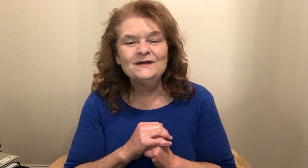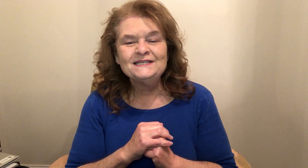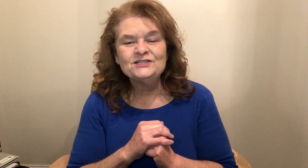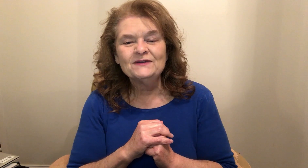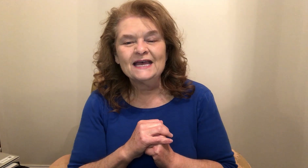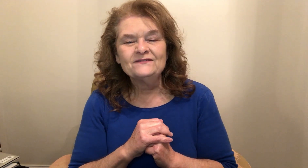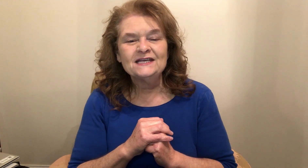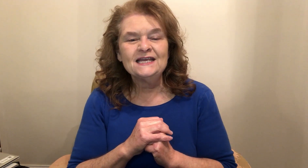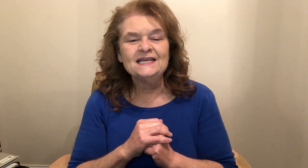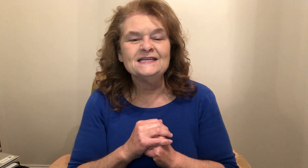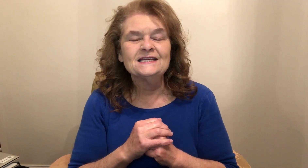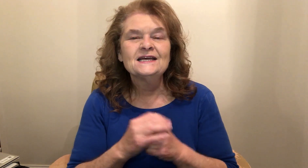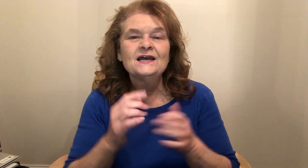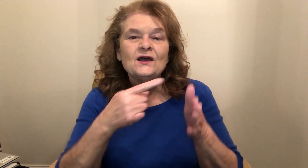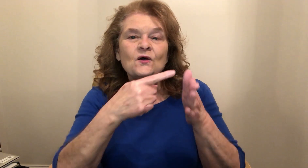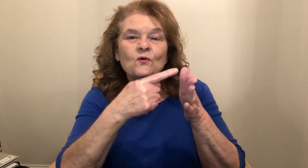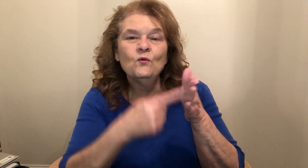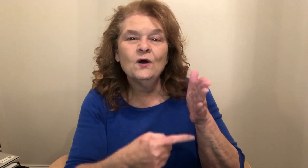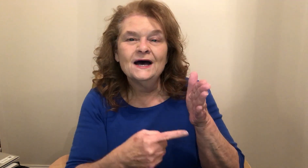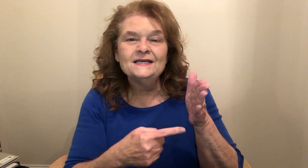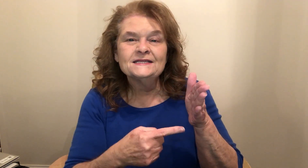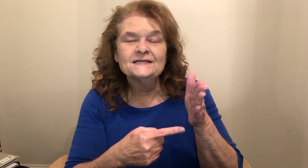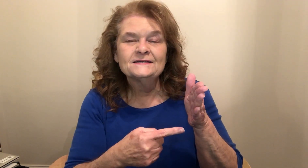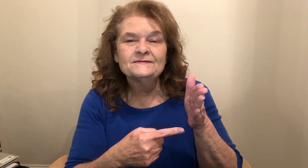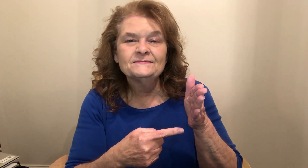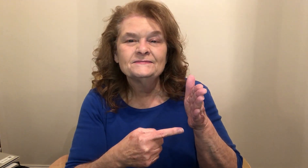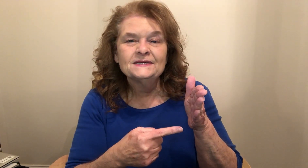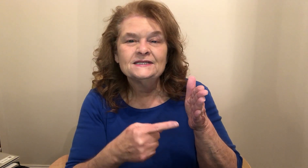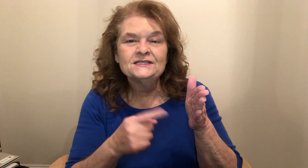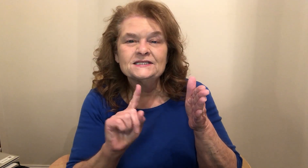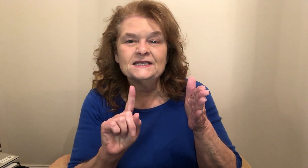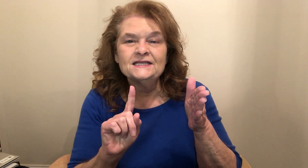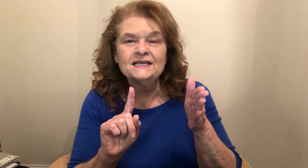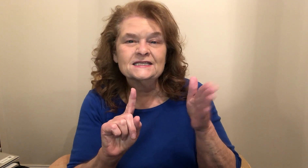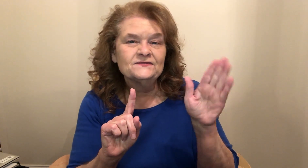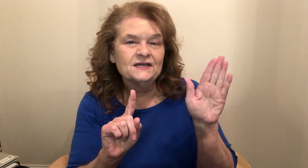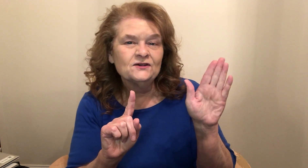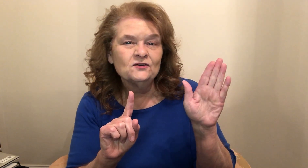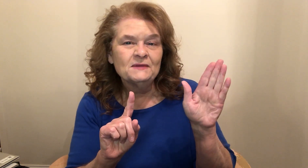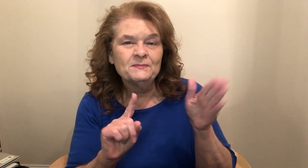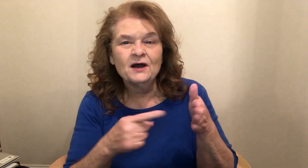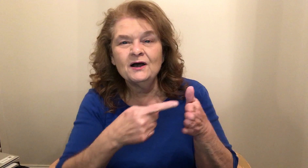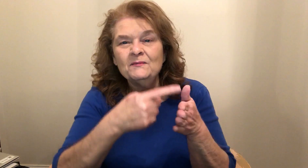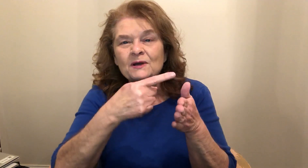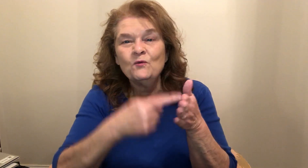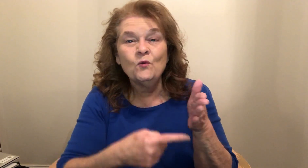did you have to eat? What? Just the index finger on my palm.